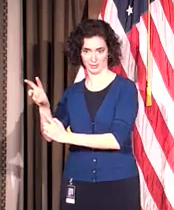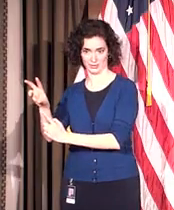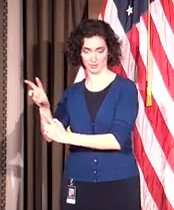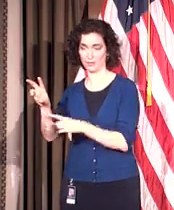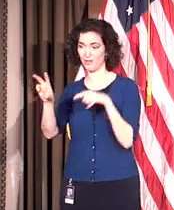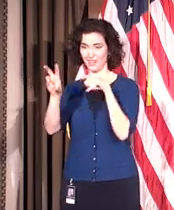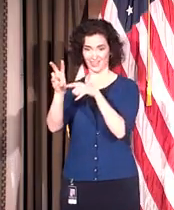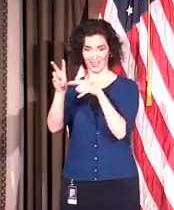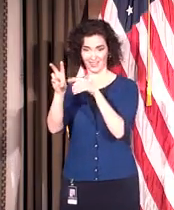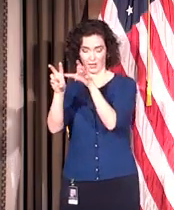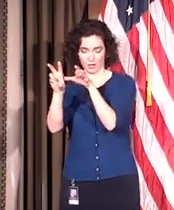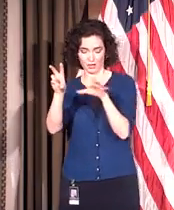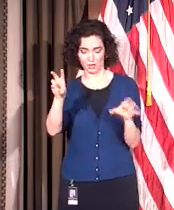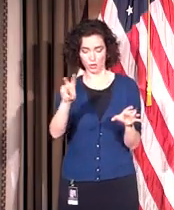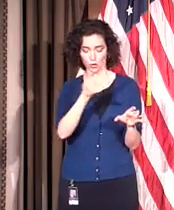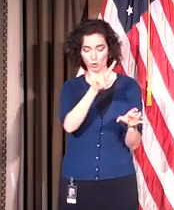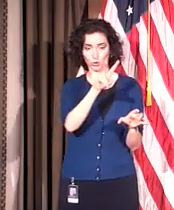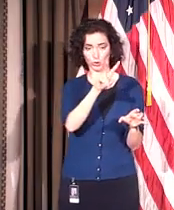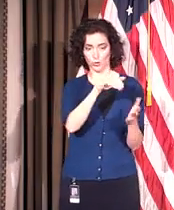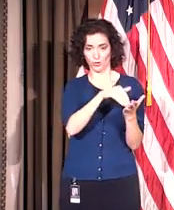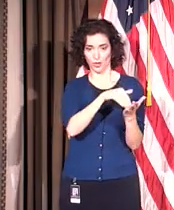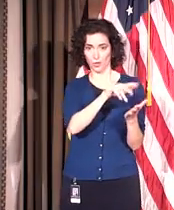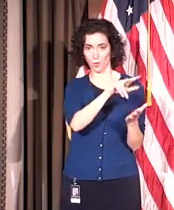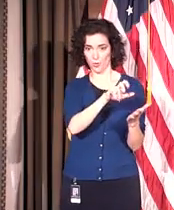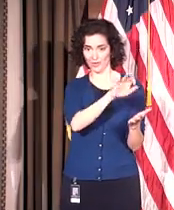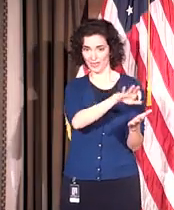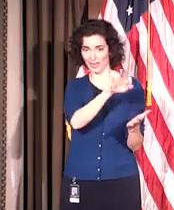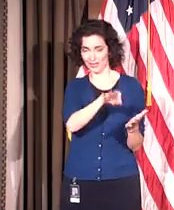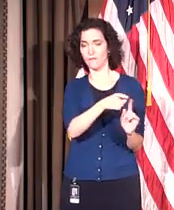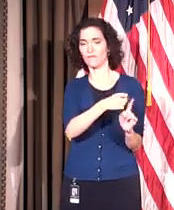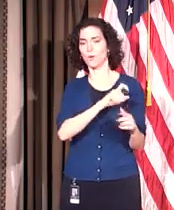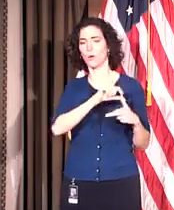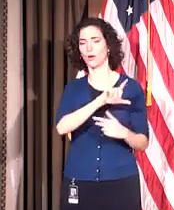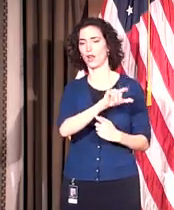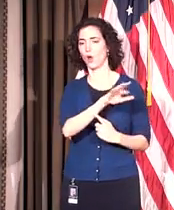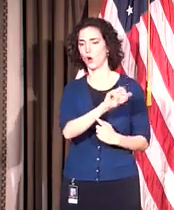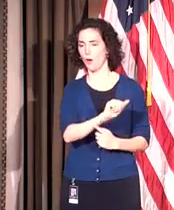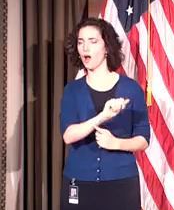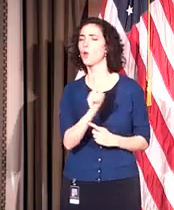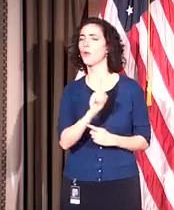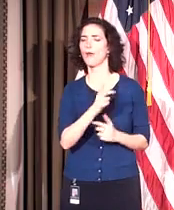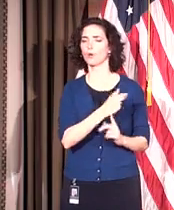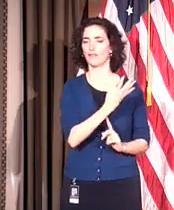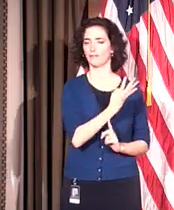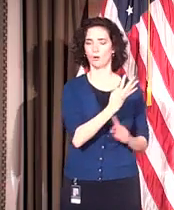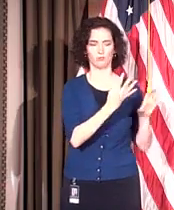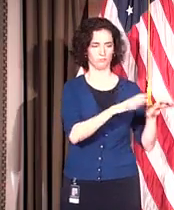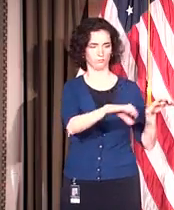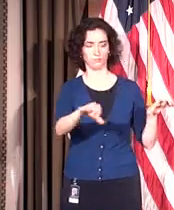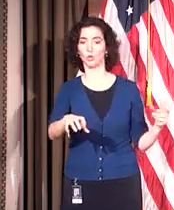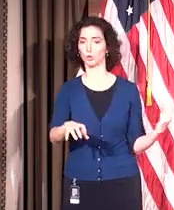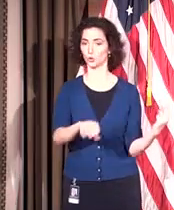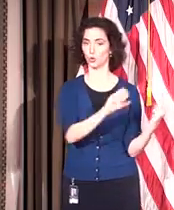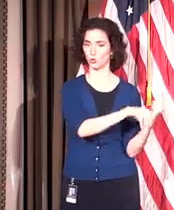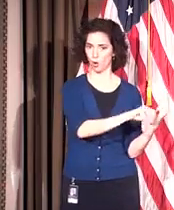2,399 are evacuees of Hurricane Laura, and they were in 4 hotels, 2 in New Orleans, 1 in Baton Rouge, and 1 in